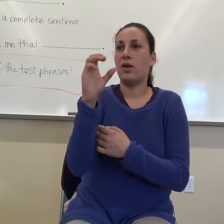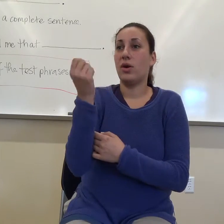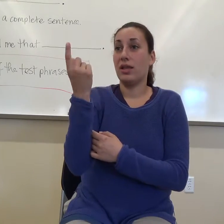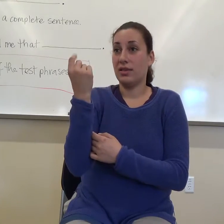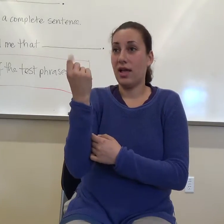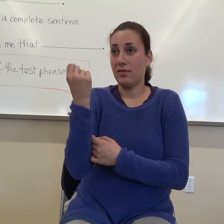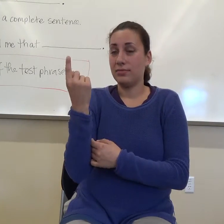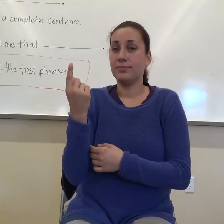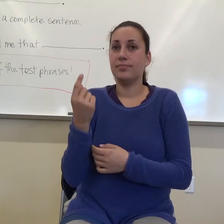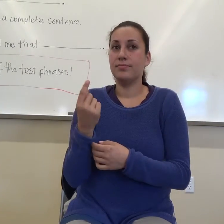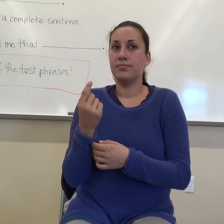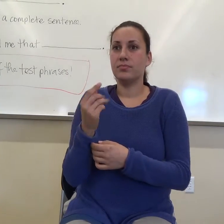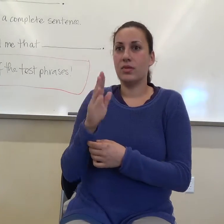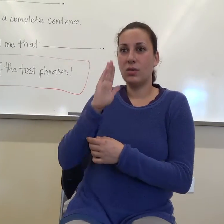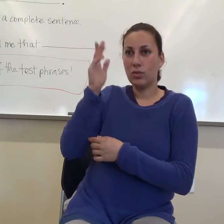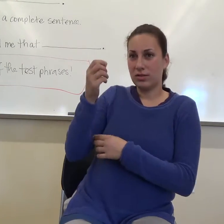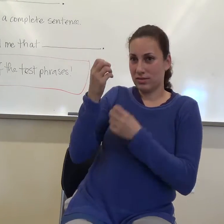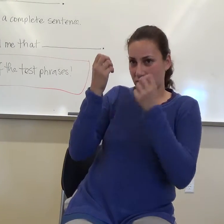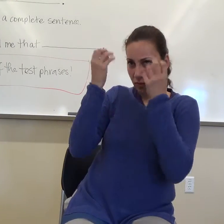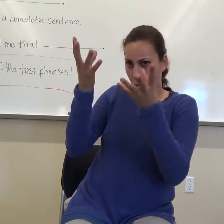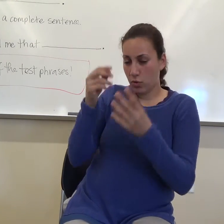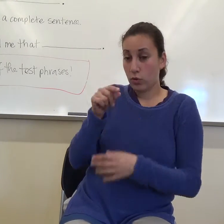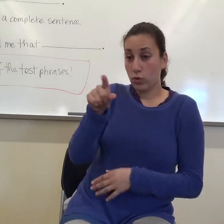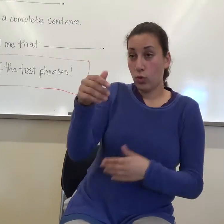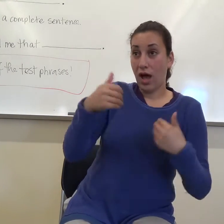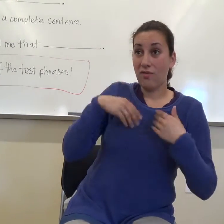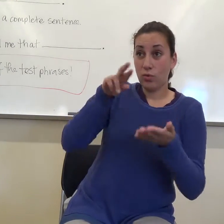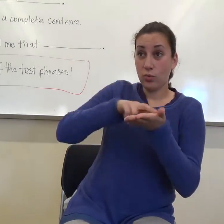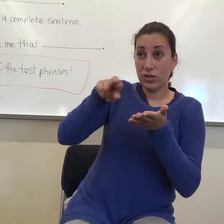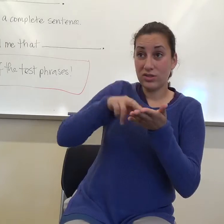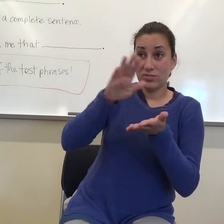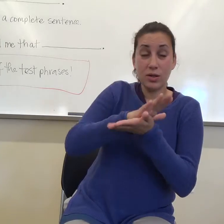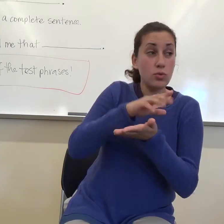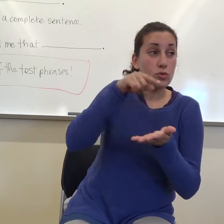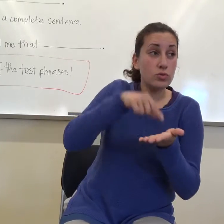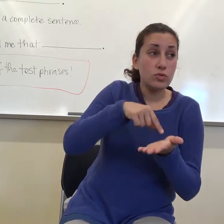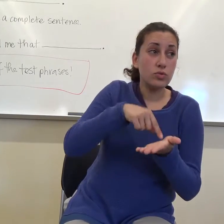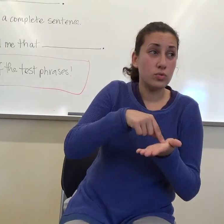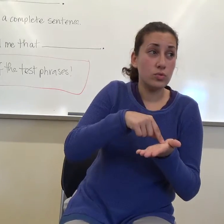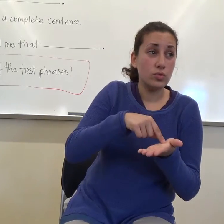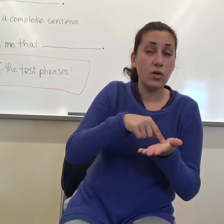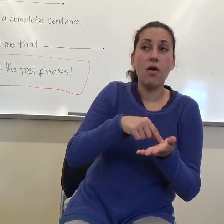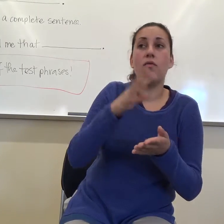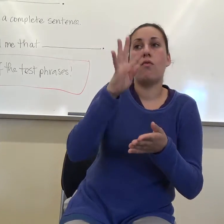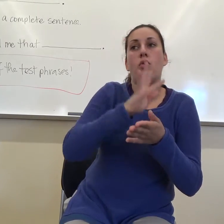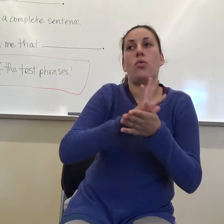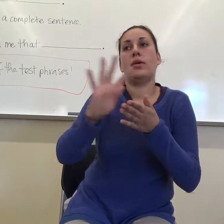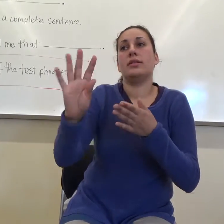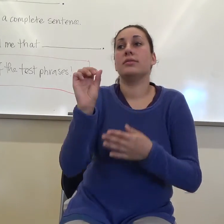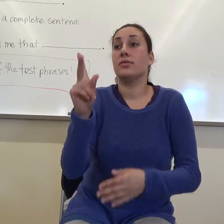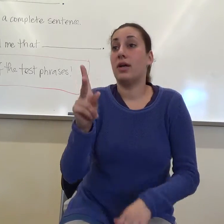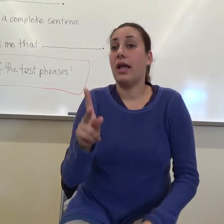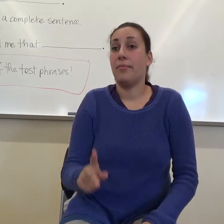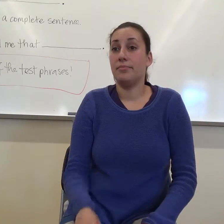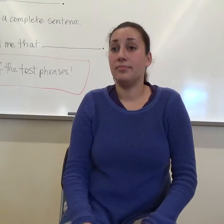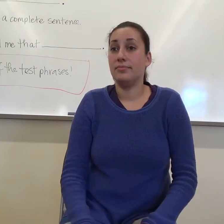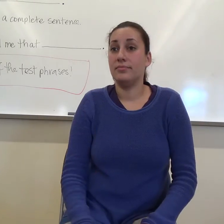you, you have a research paper due in 4 weeks, and you have to choose the